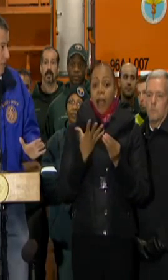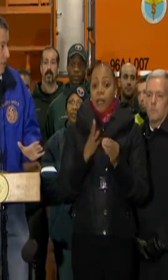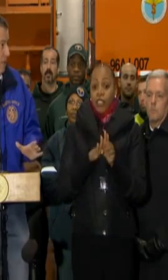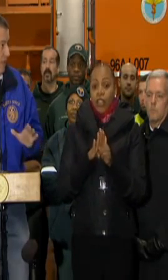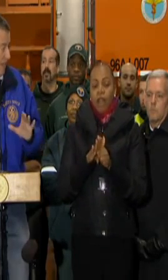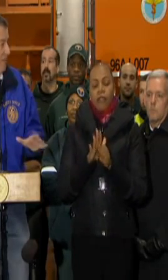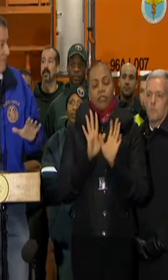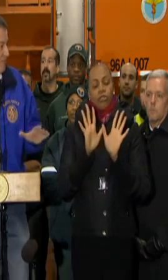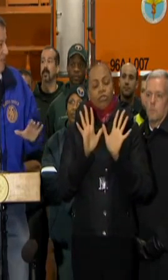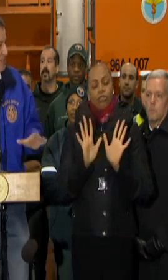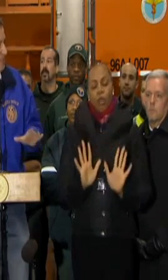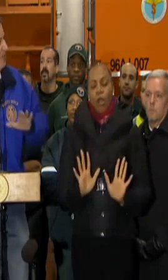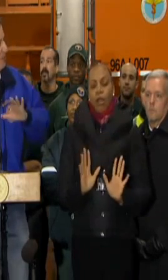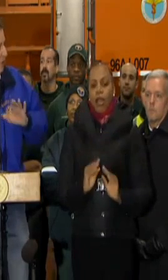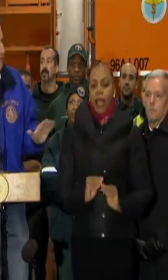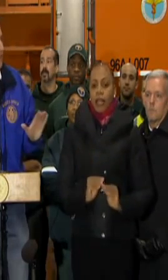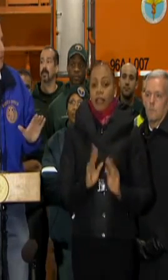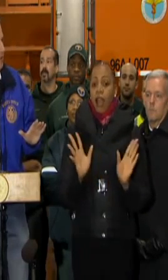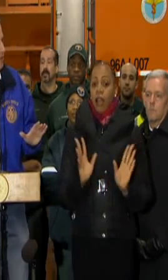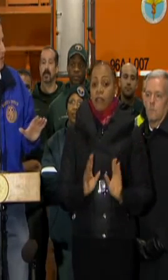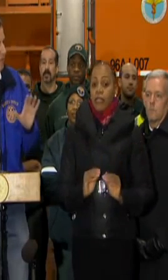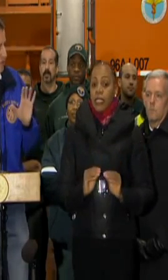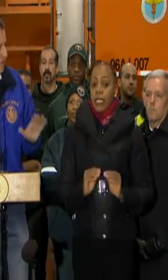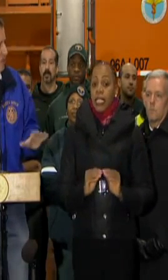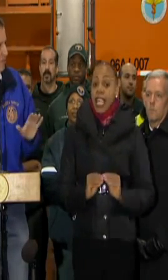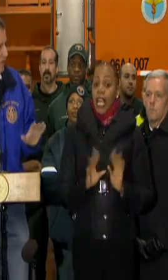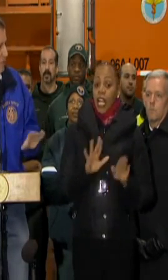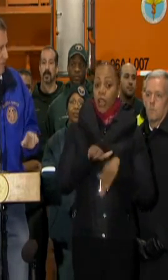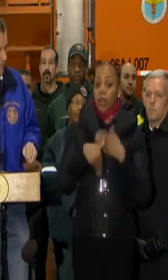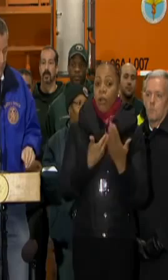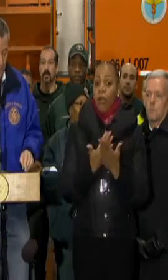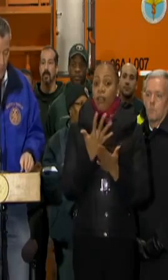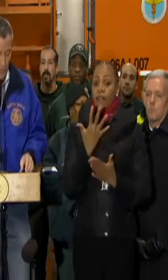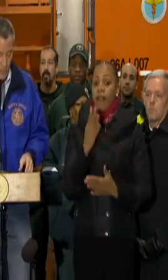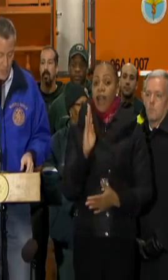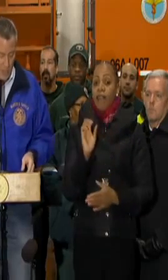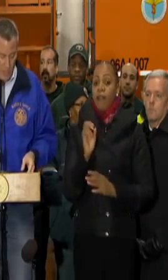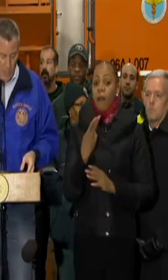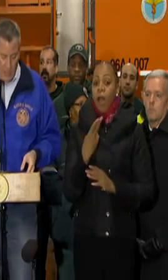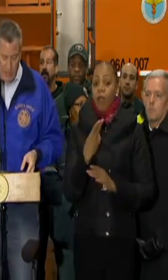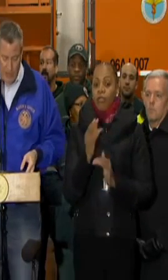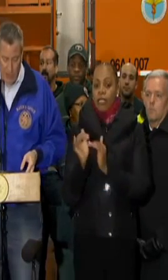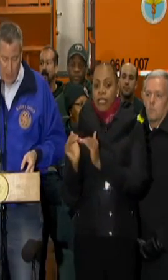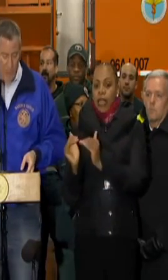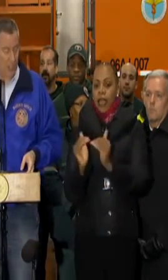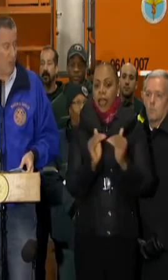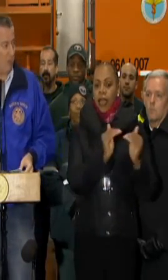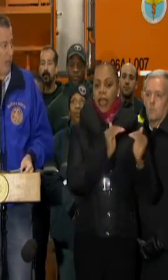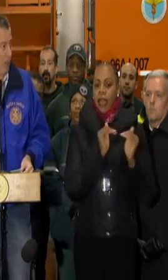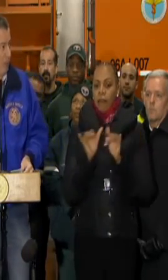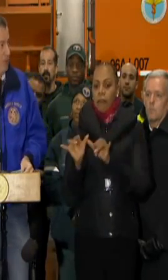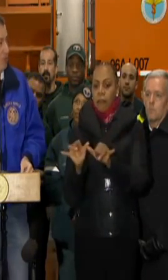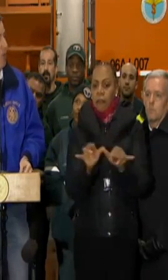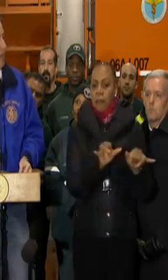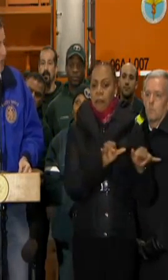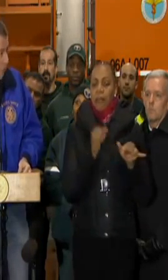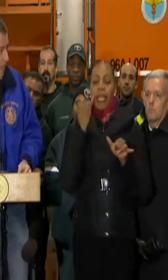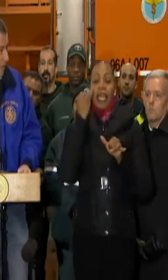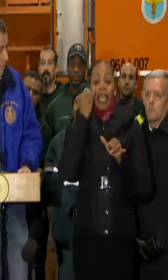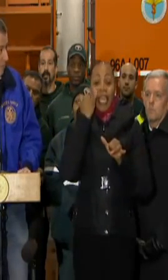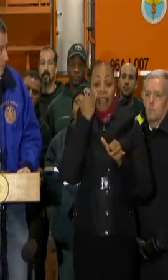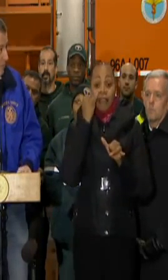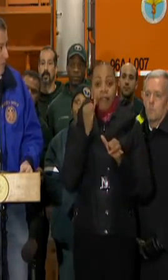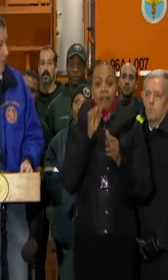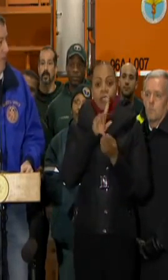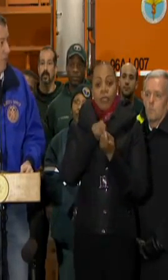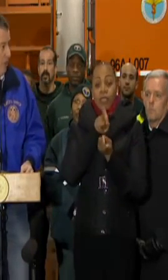extraordinary. And that obviously makes clear that all 5 boroughs are being treated very completely. So if there are particular problem points, we want to know about